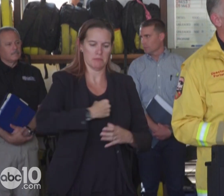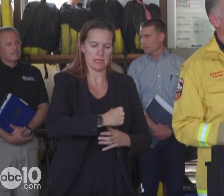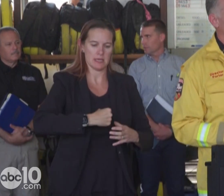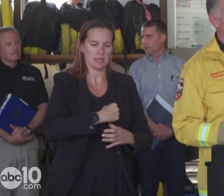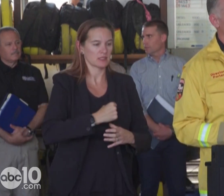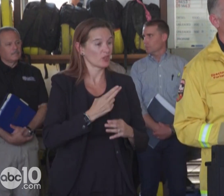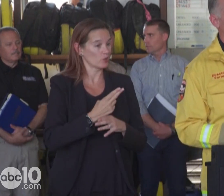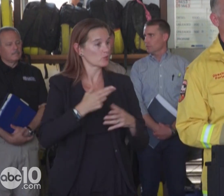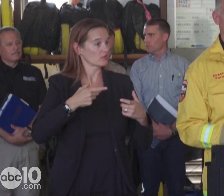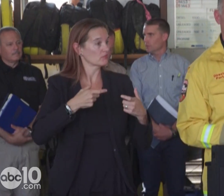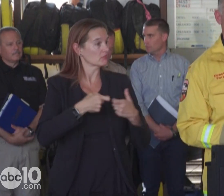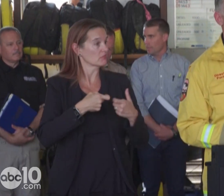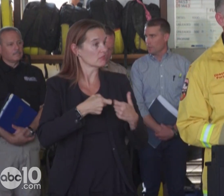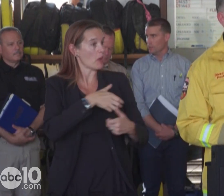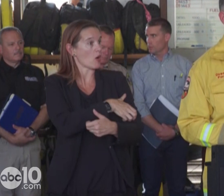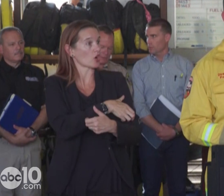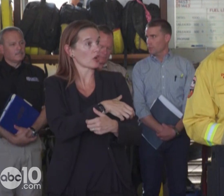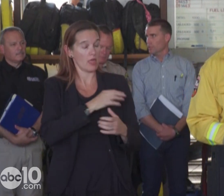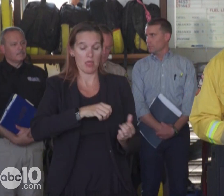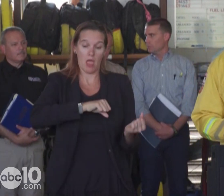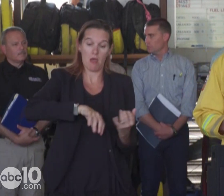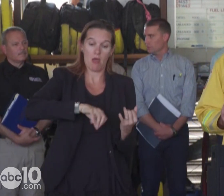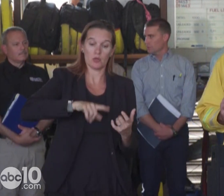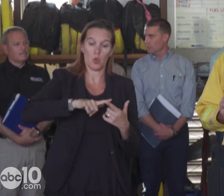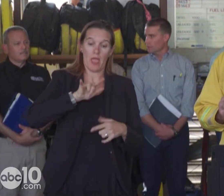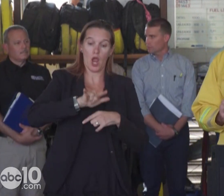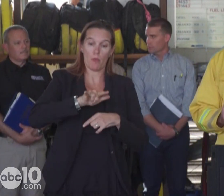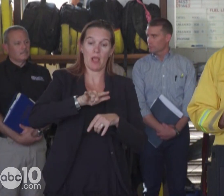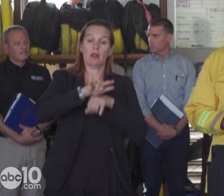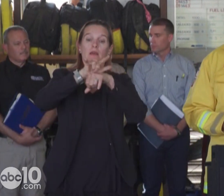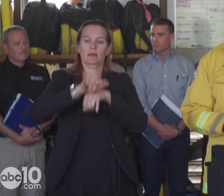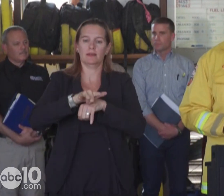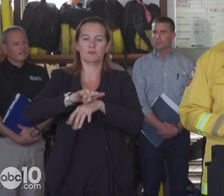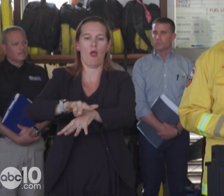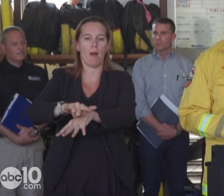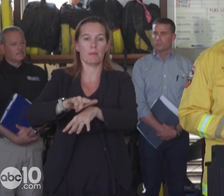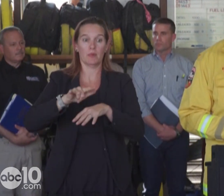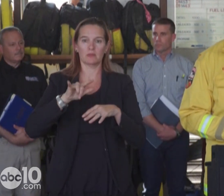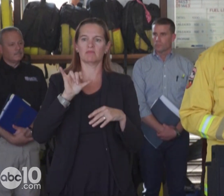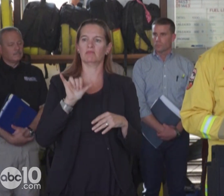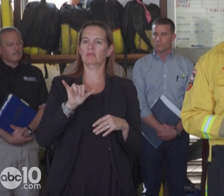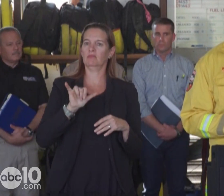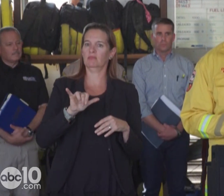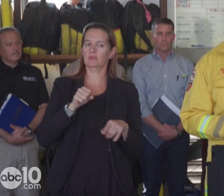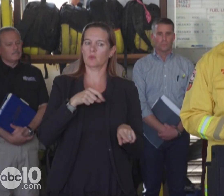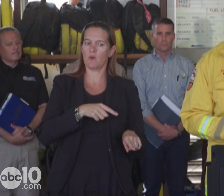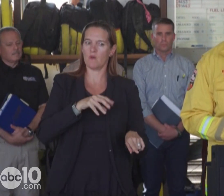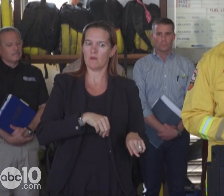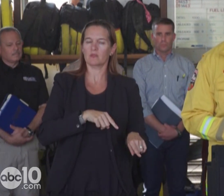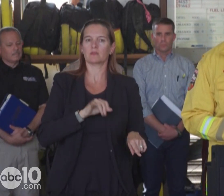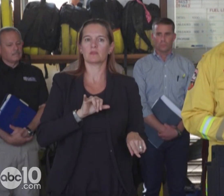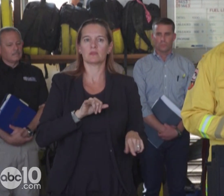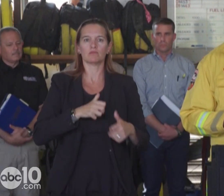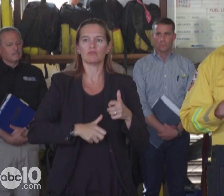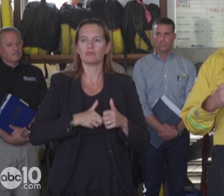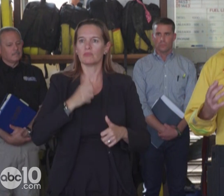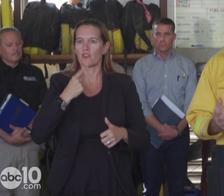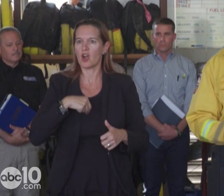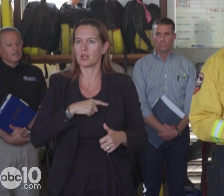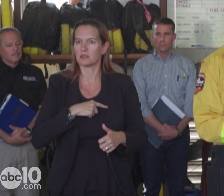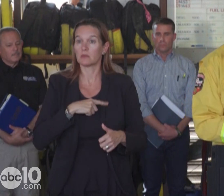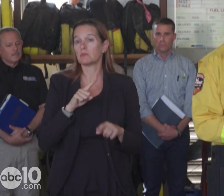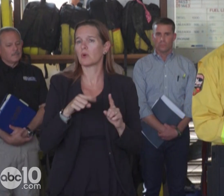retardant, pump it into the airplanes that drop the retardant. The important thing here is that we know this. We